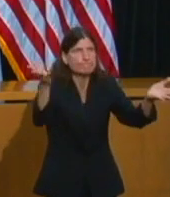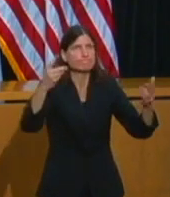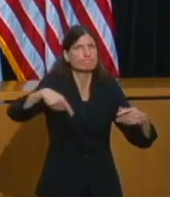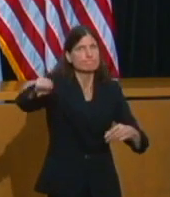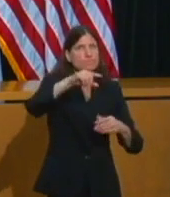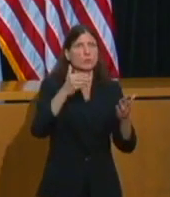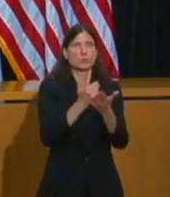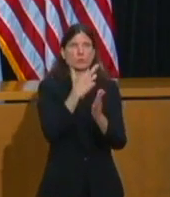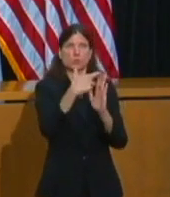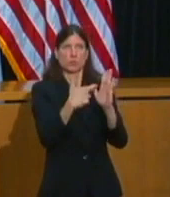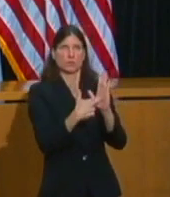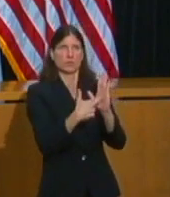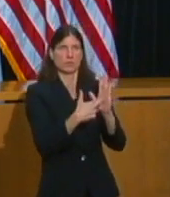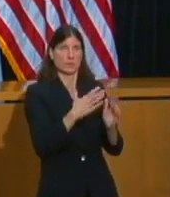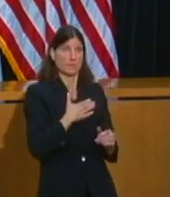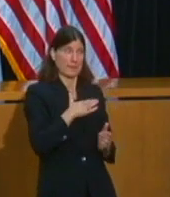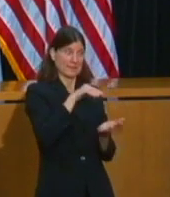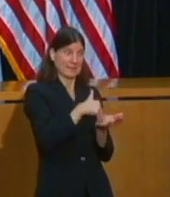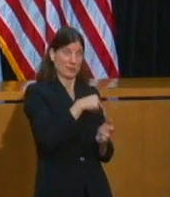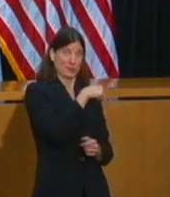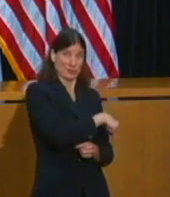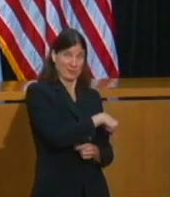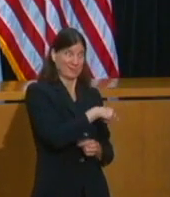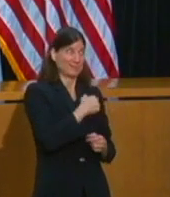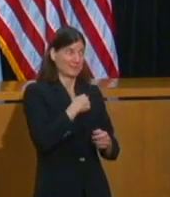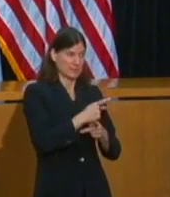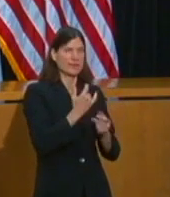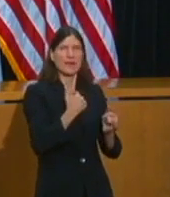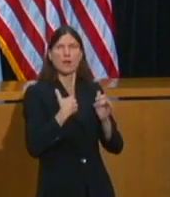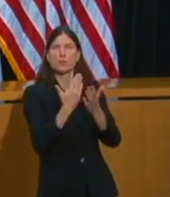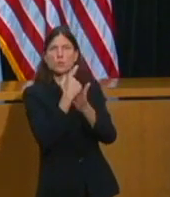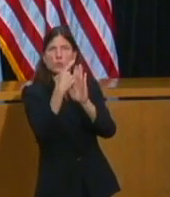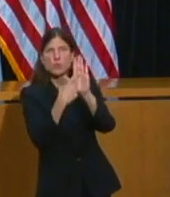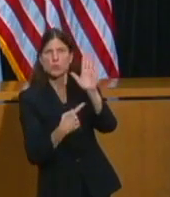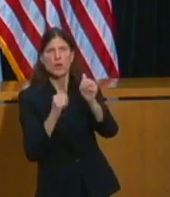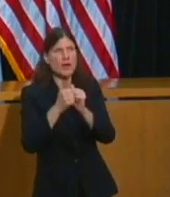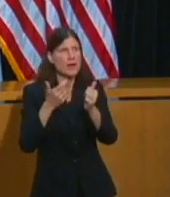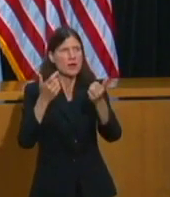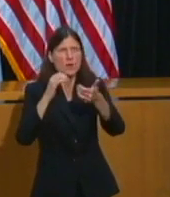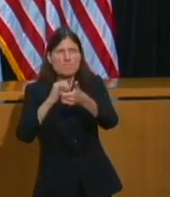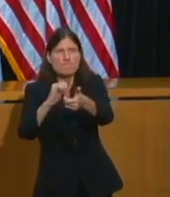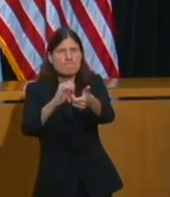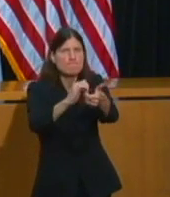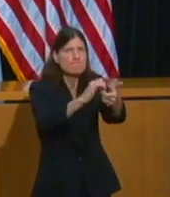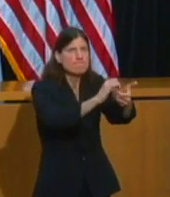place protective measures that meet children's developmental needs as well as their safety.